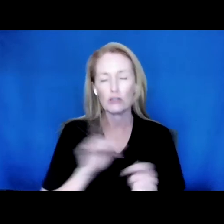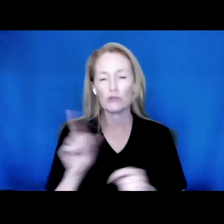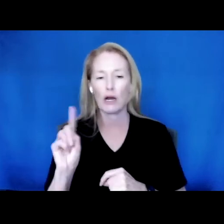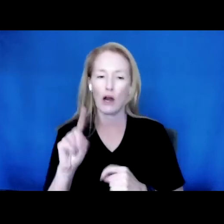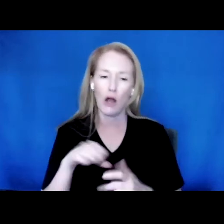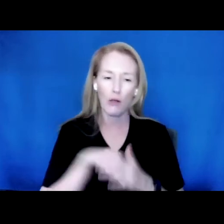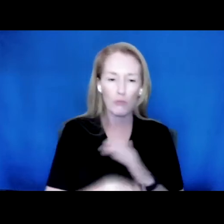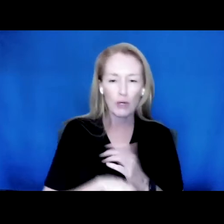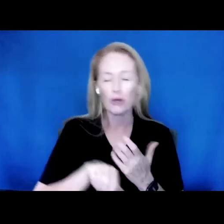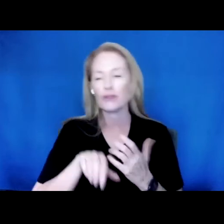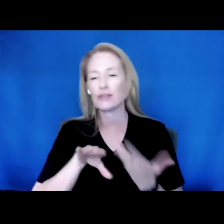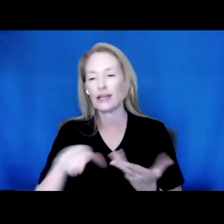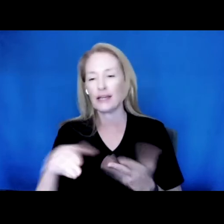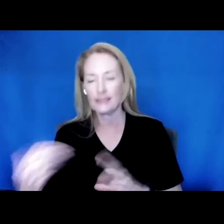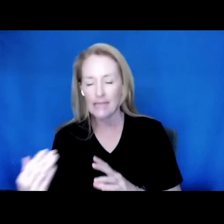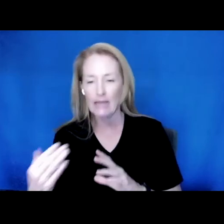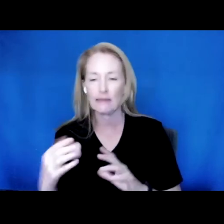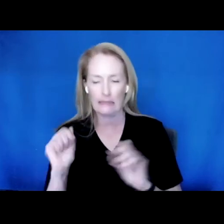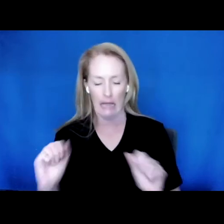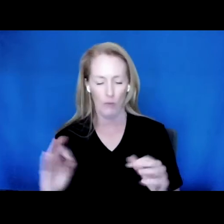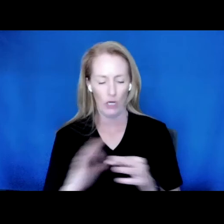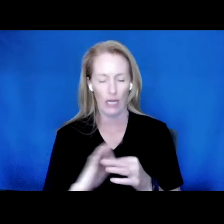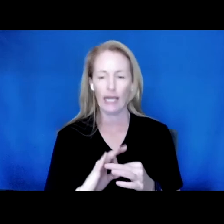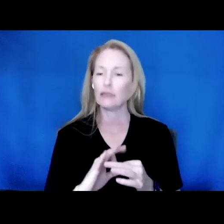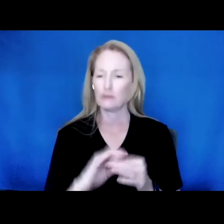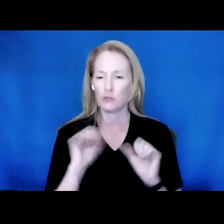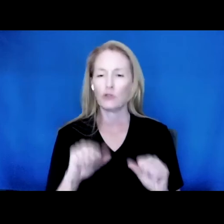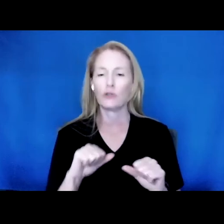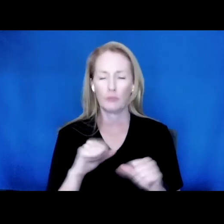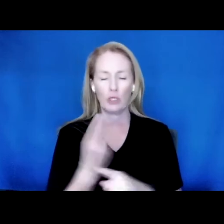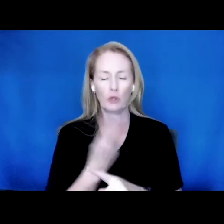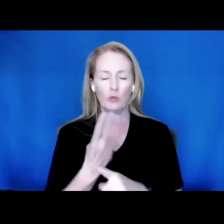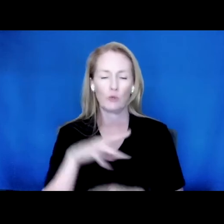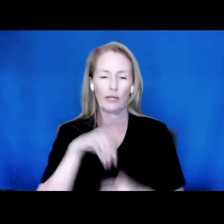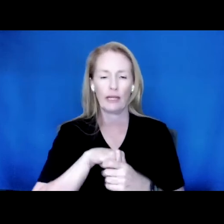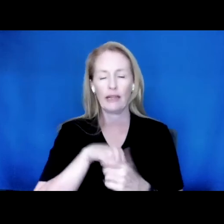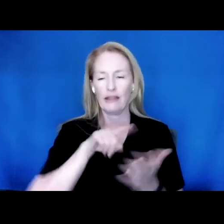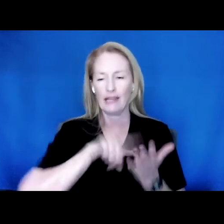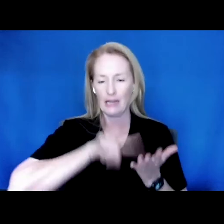this analysis. In fact, we were actually able to match